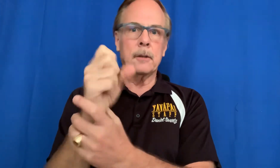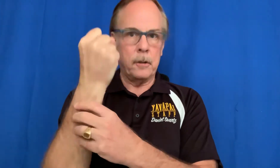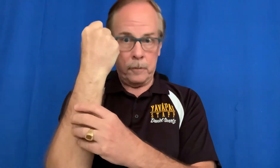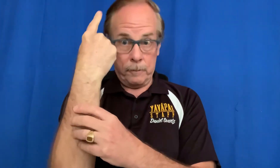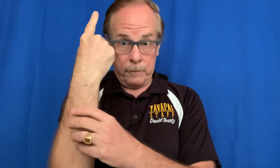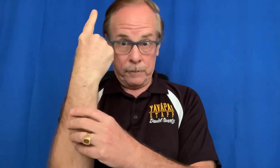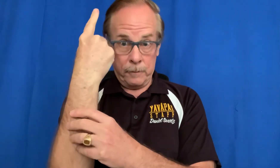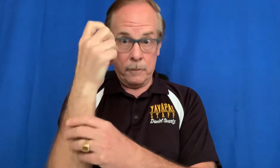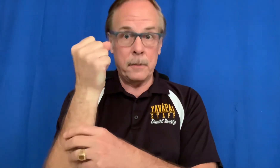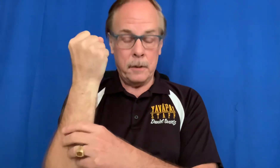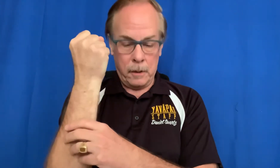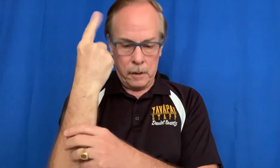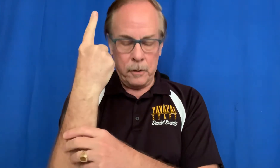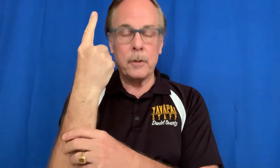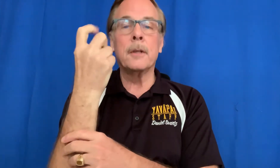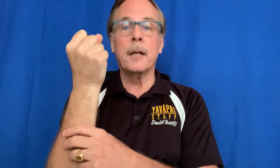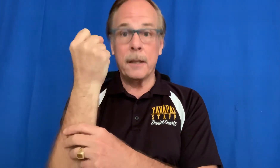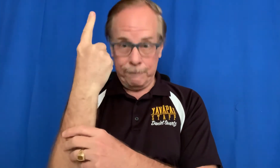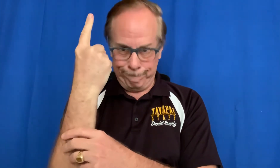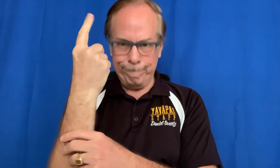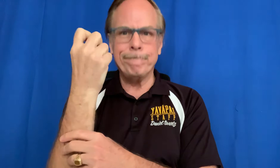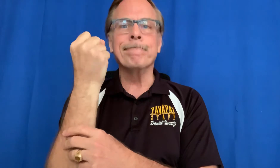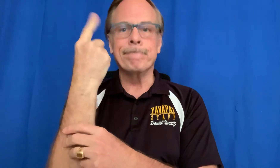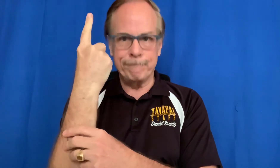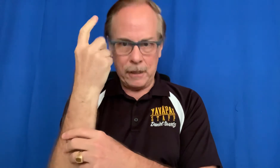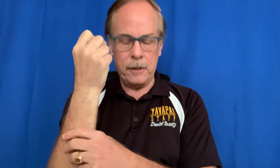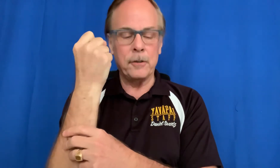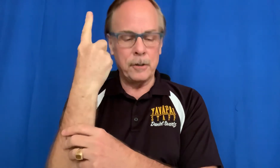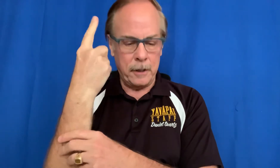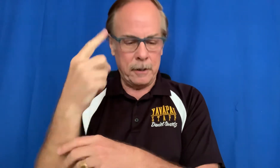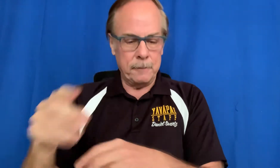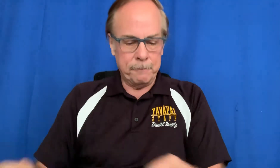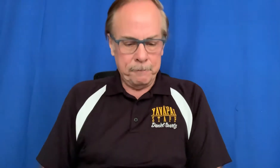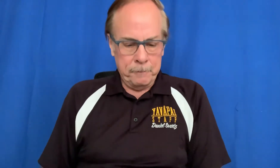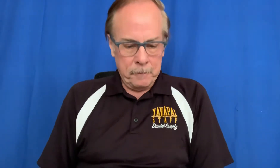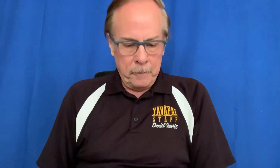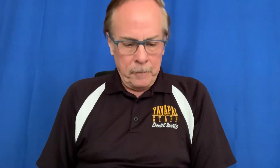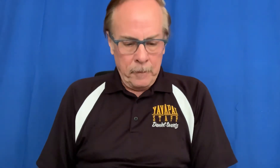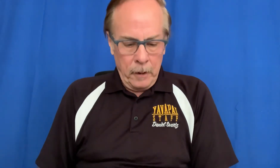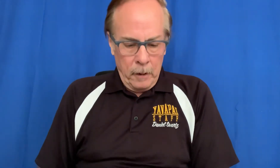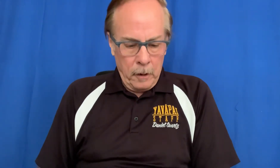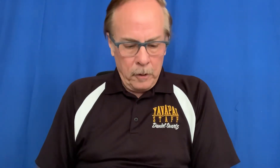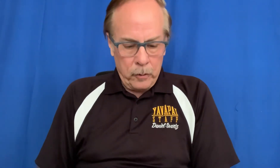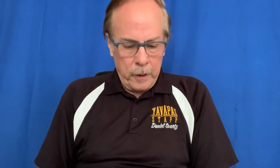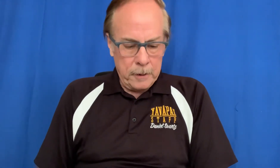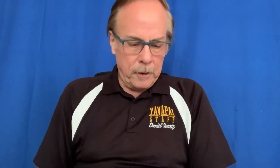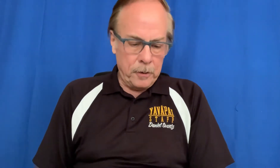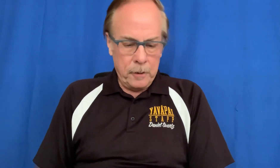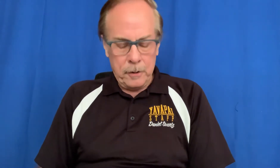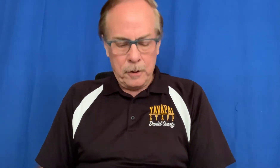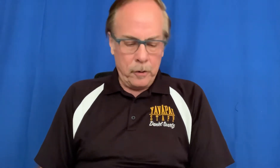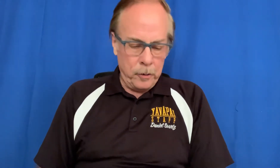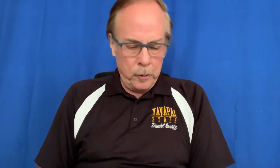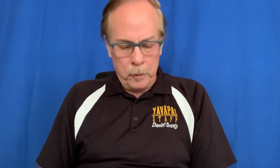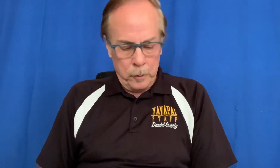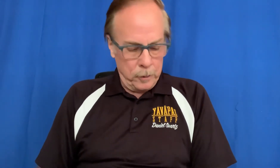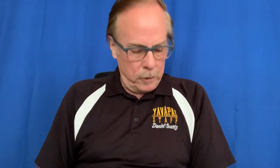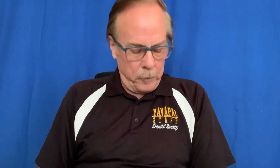So, understand. I understand. Other transitions that are used,